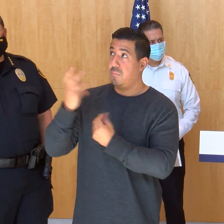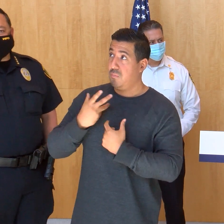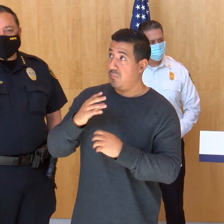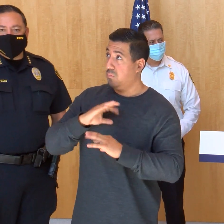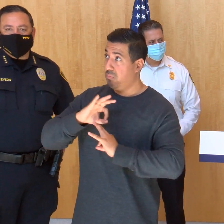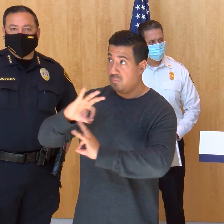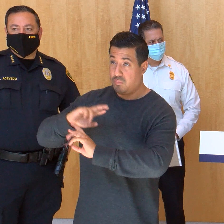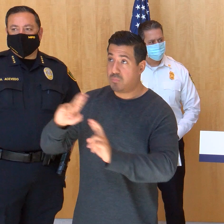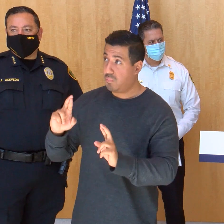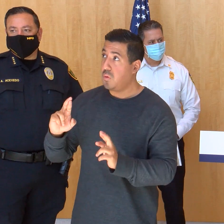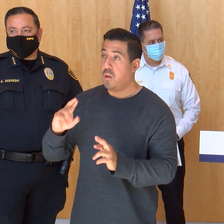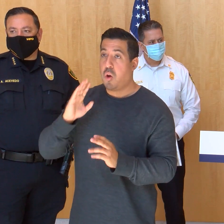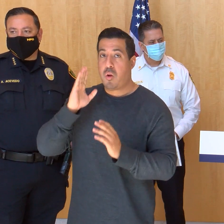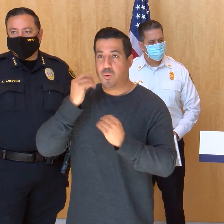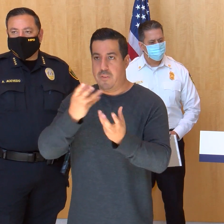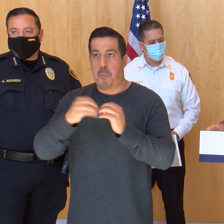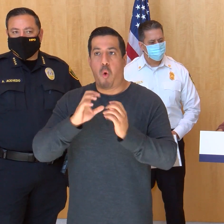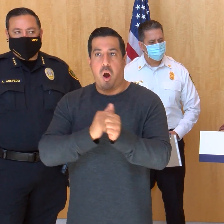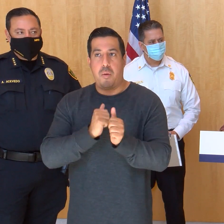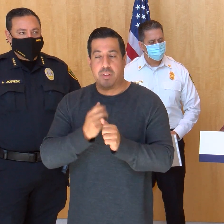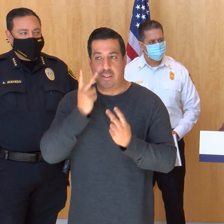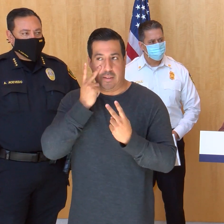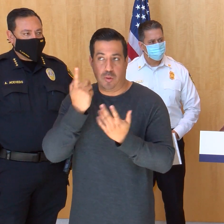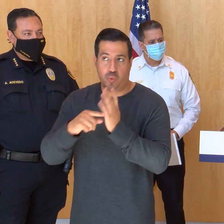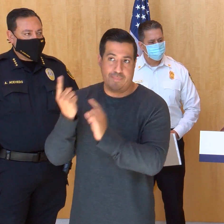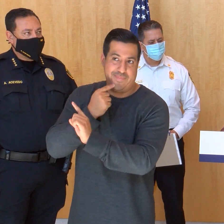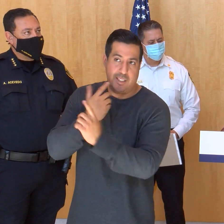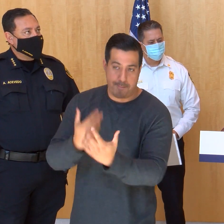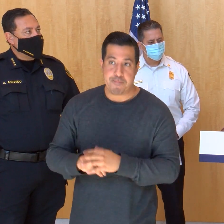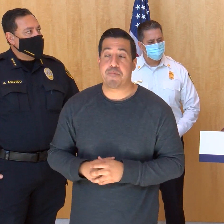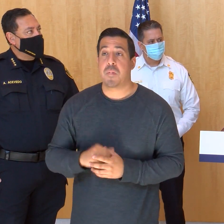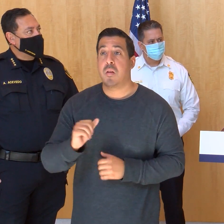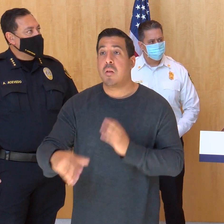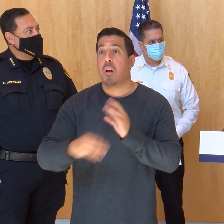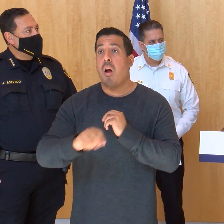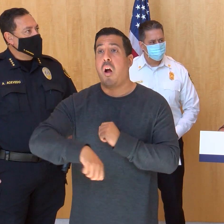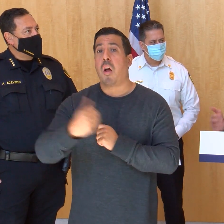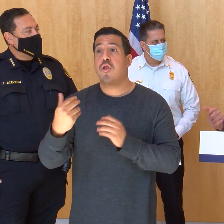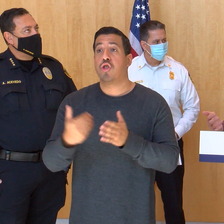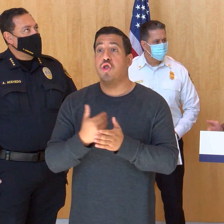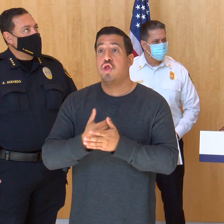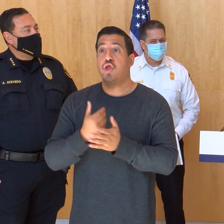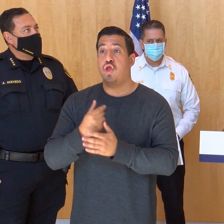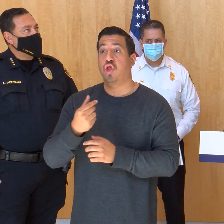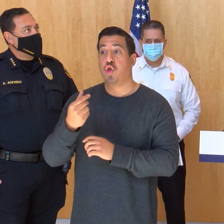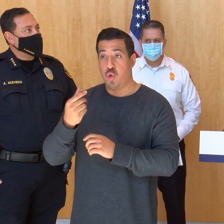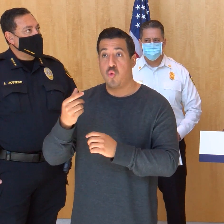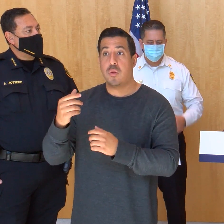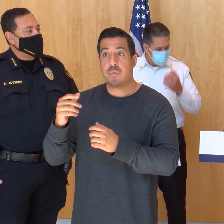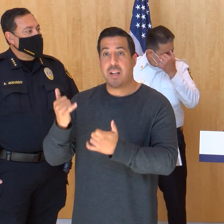we can do that for the rest of today. In addition, there is some new generation that is beginning to come